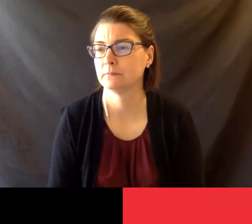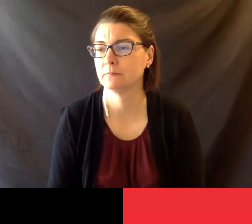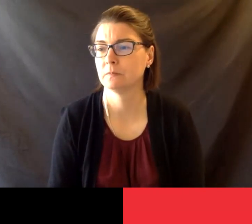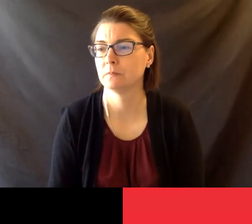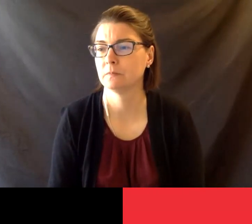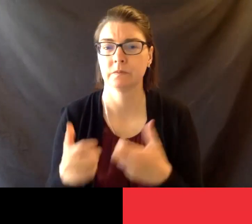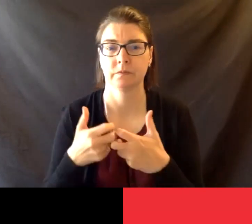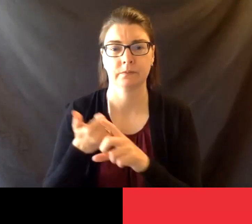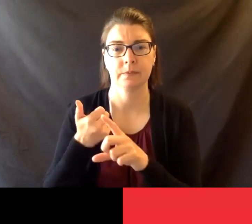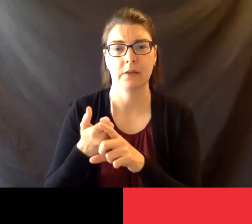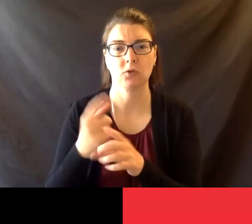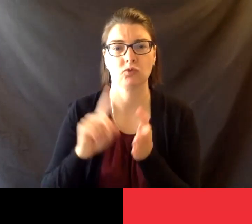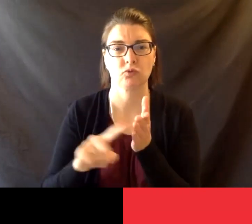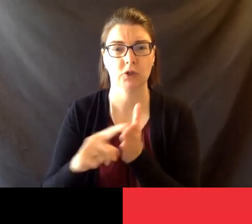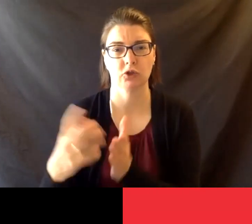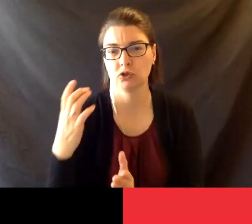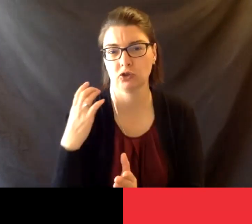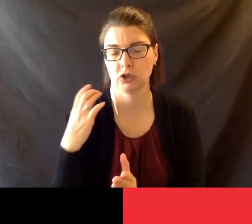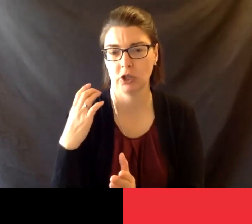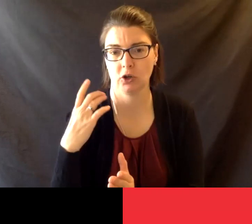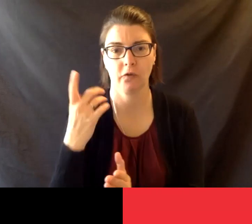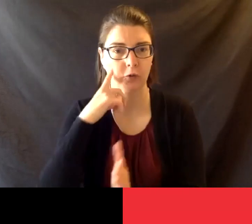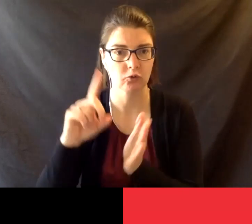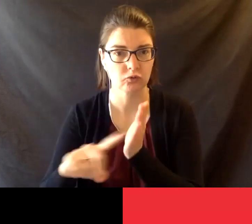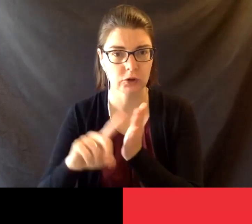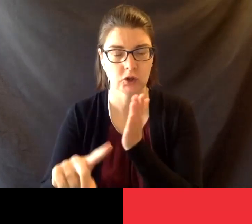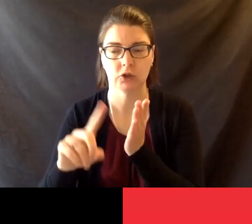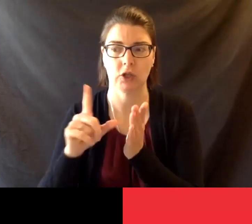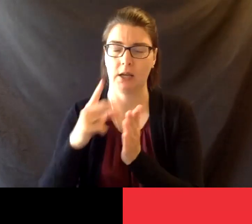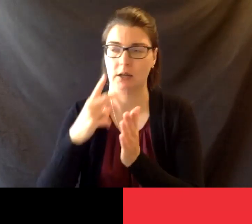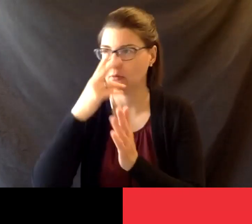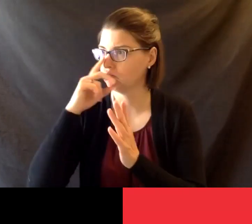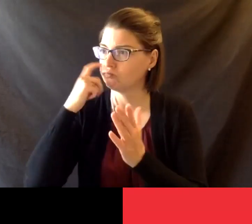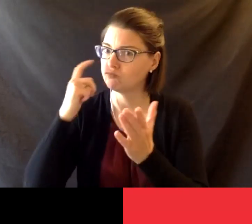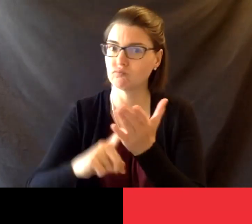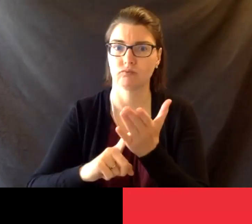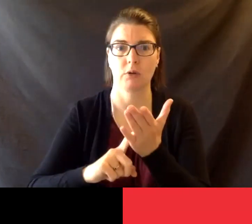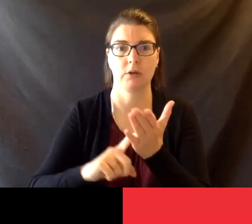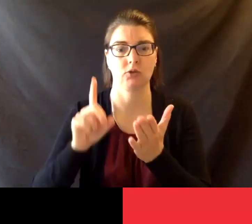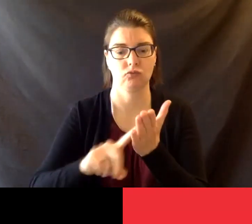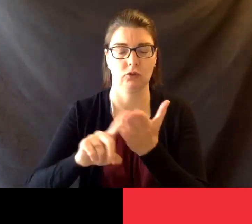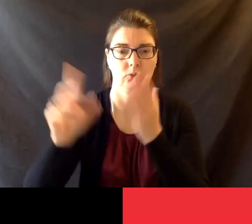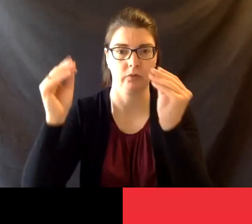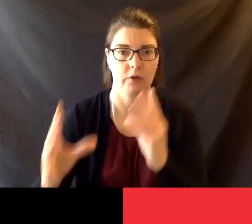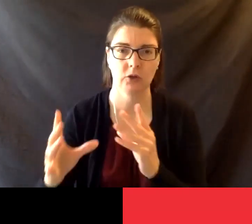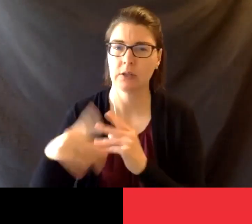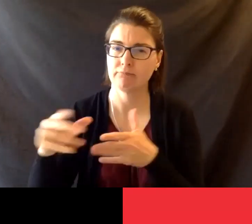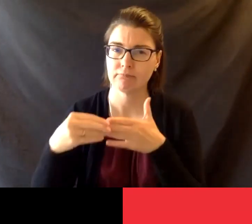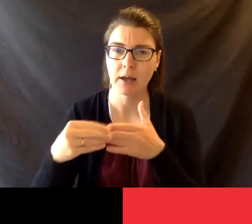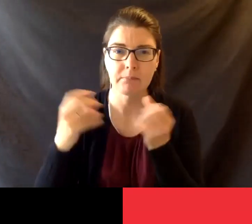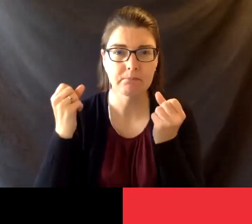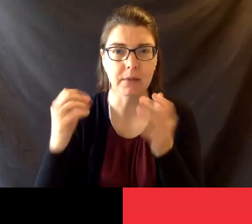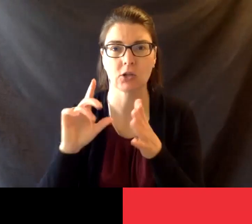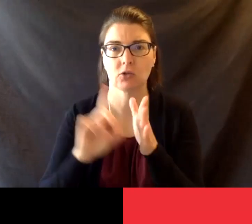Research Distinguished Research Professor. He has led numerous research projects that have made far-reaching contributions